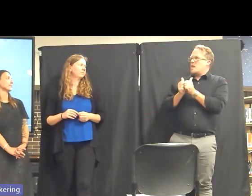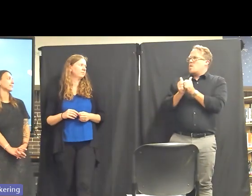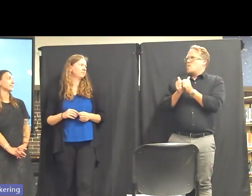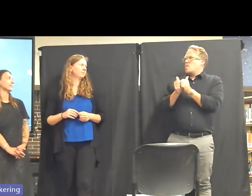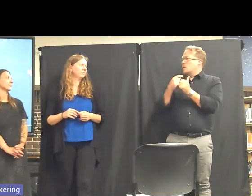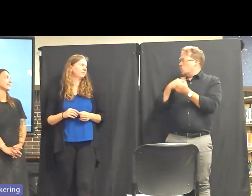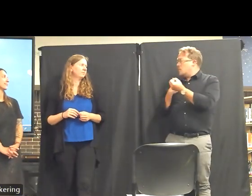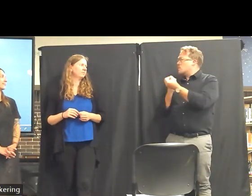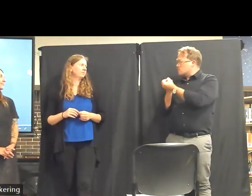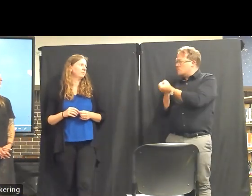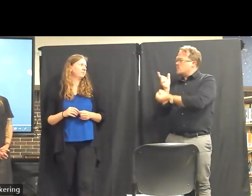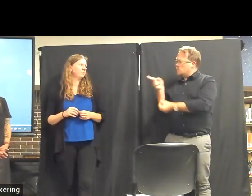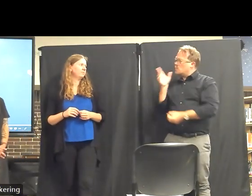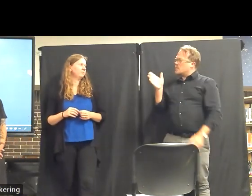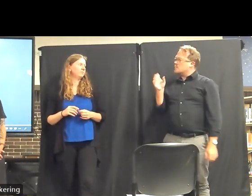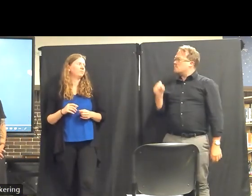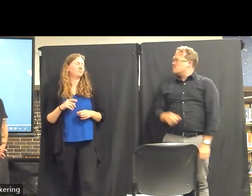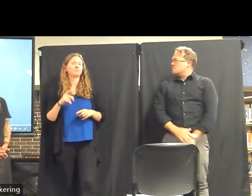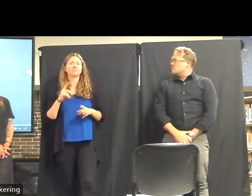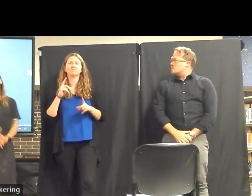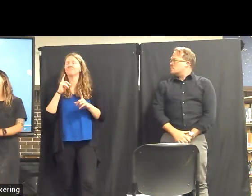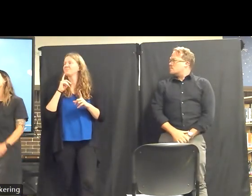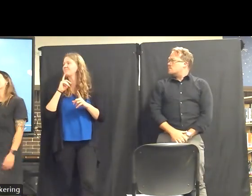we'll help you.